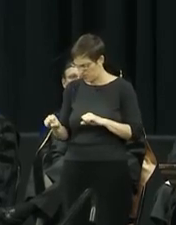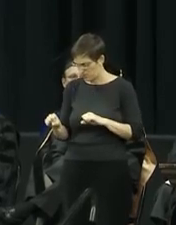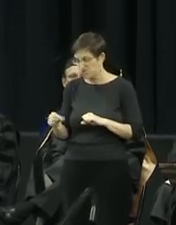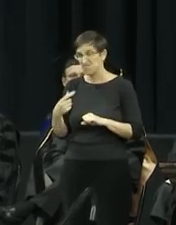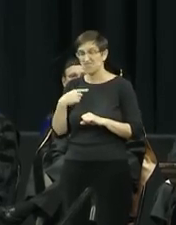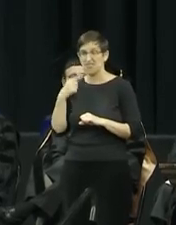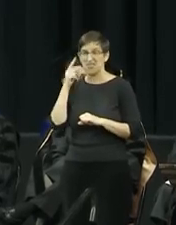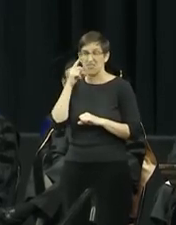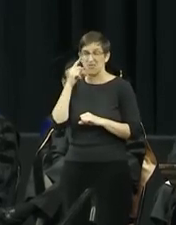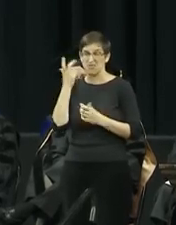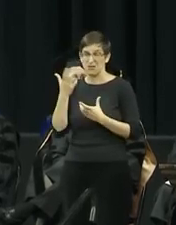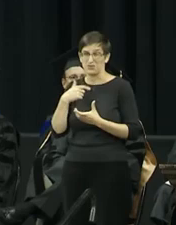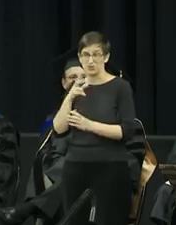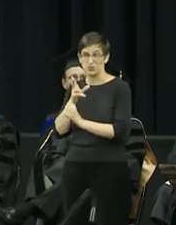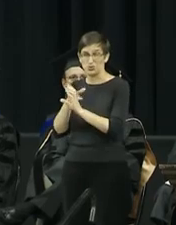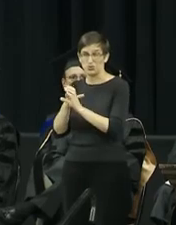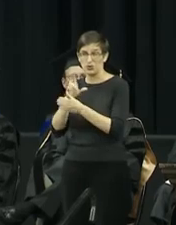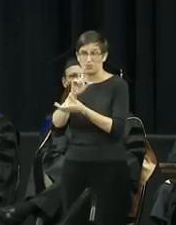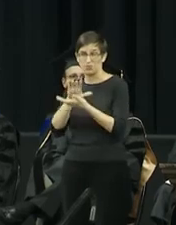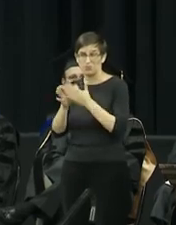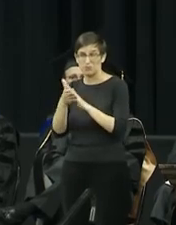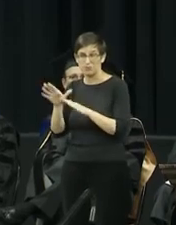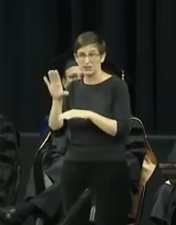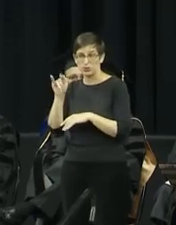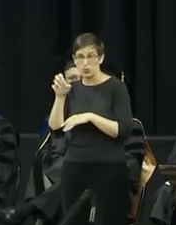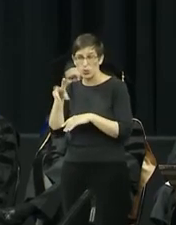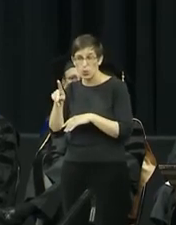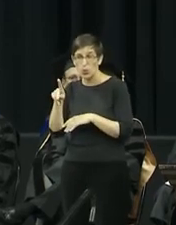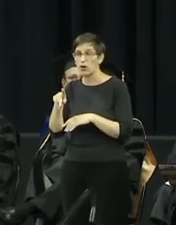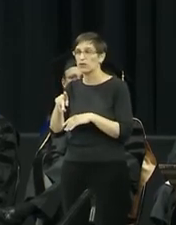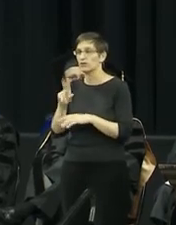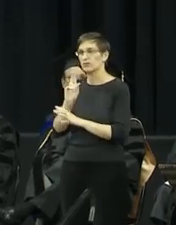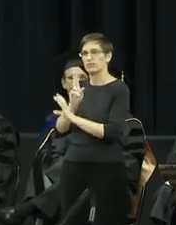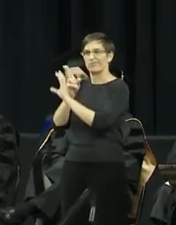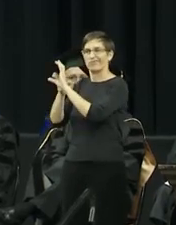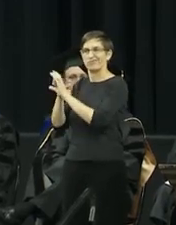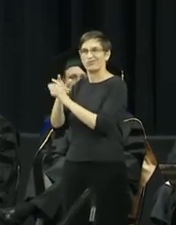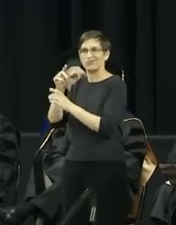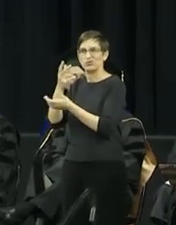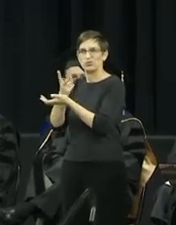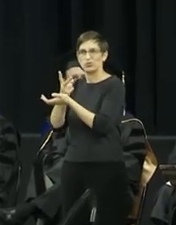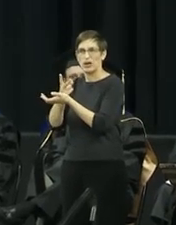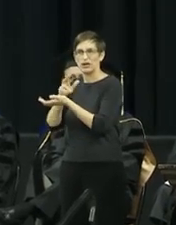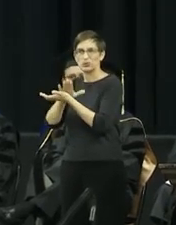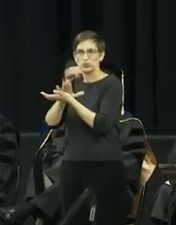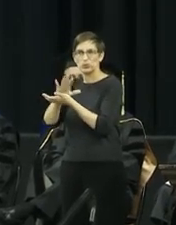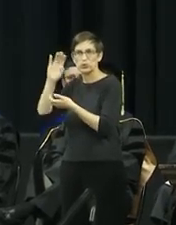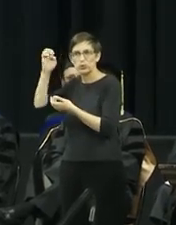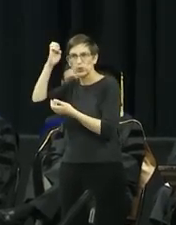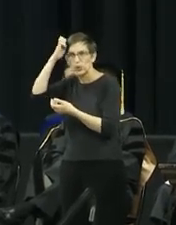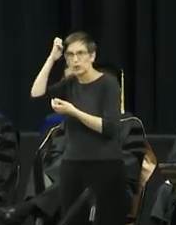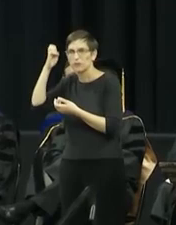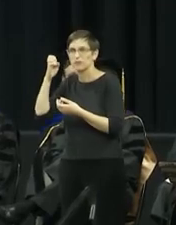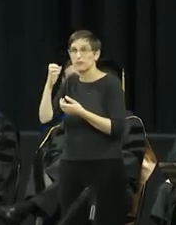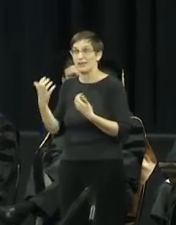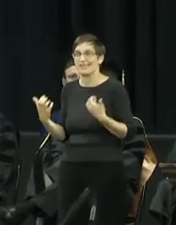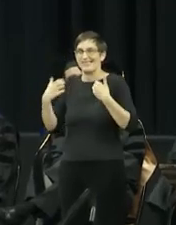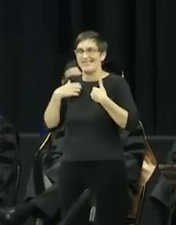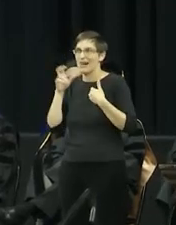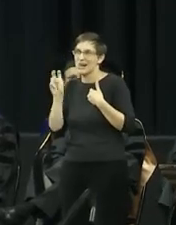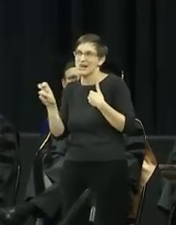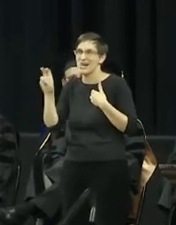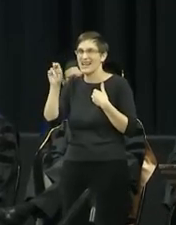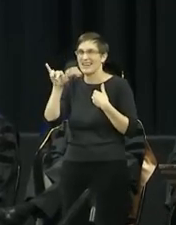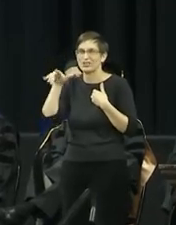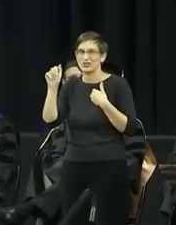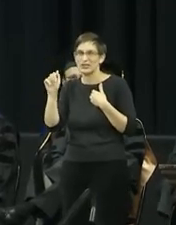joining the Peace Corps, going to graduate school in Europe, or maybe backpacking across Asia. Problem was, I couldn't pick